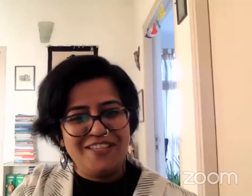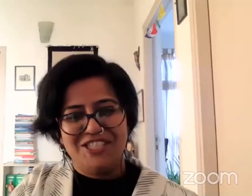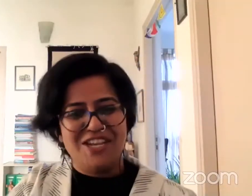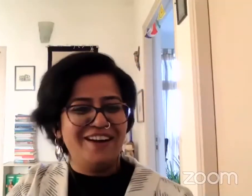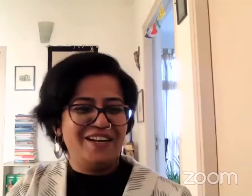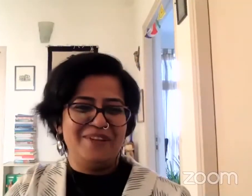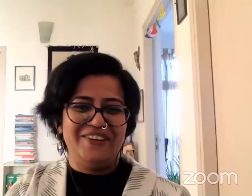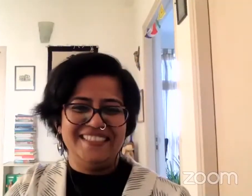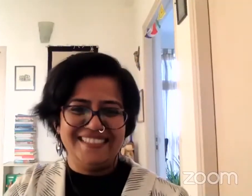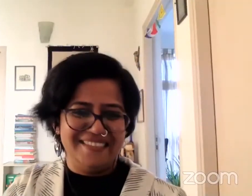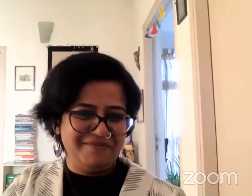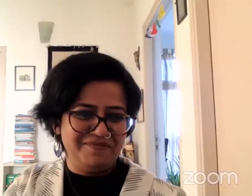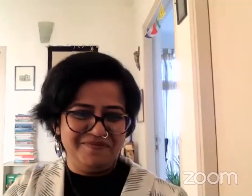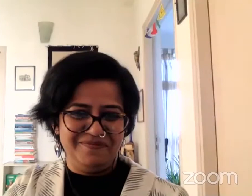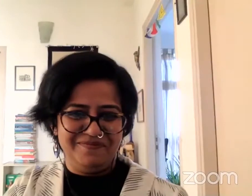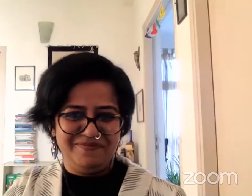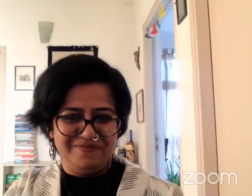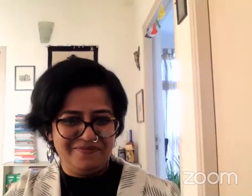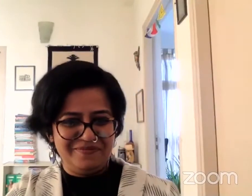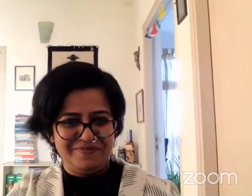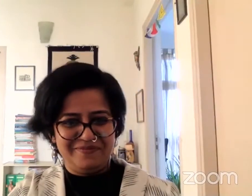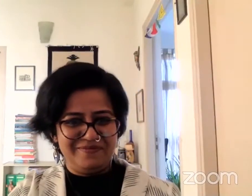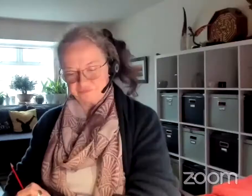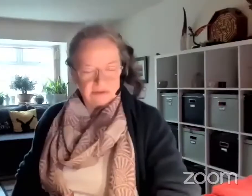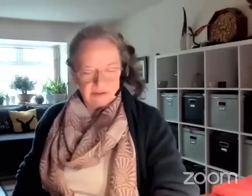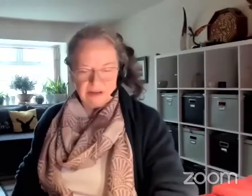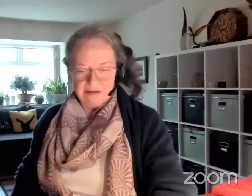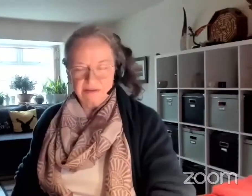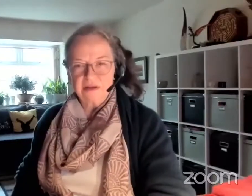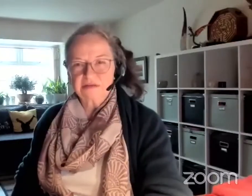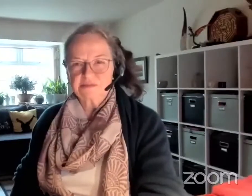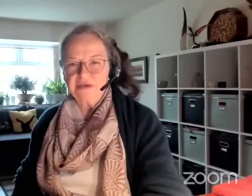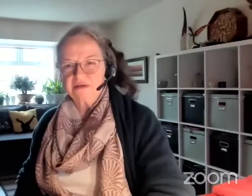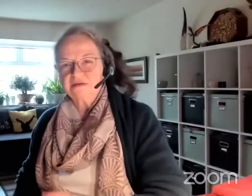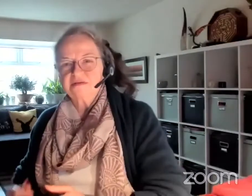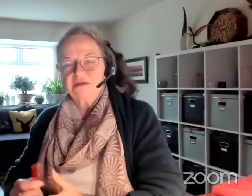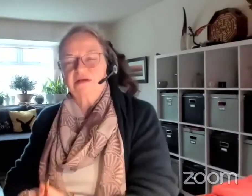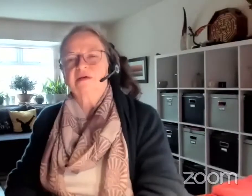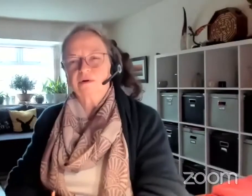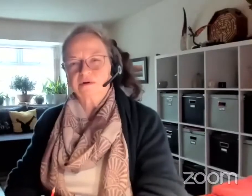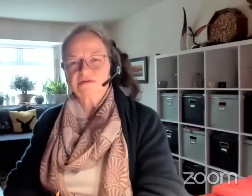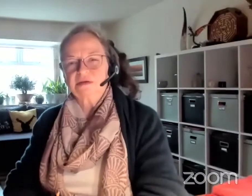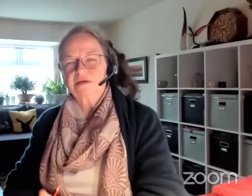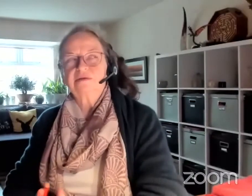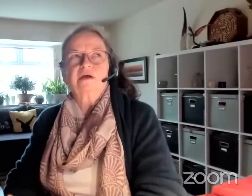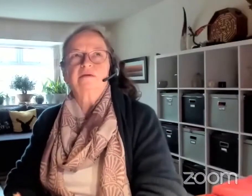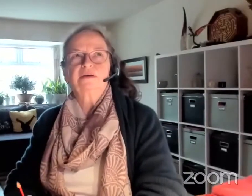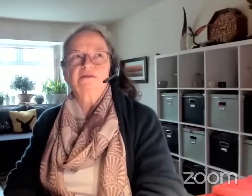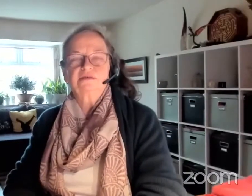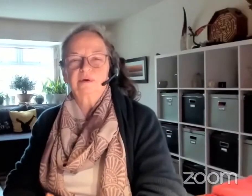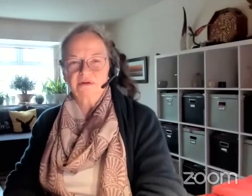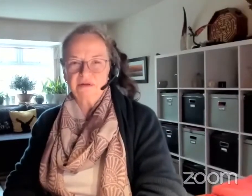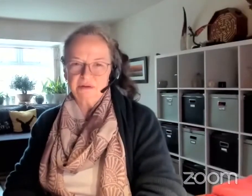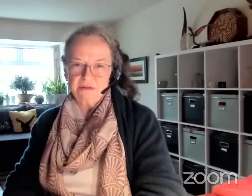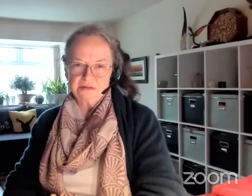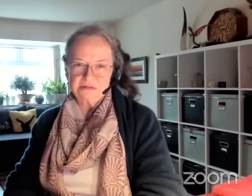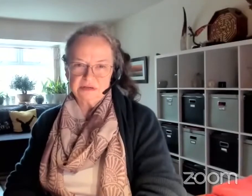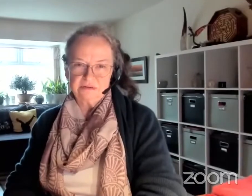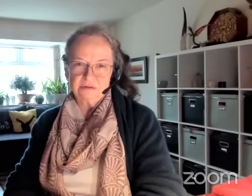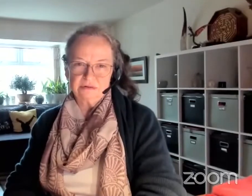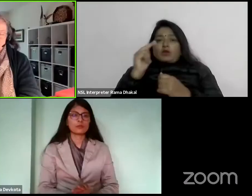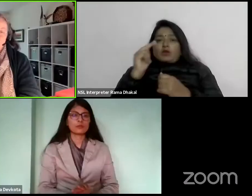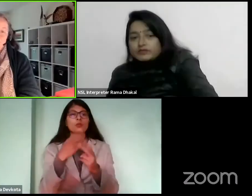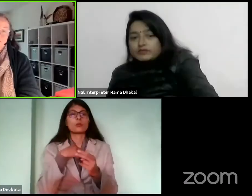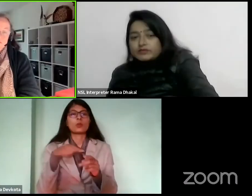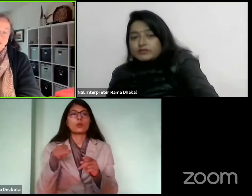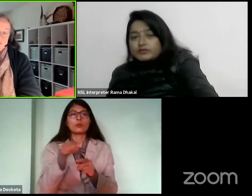understanding of the GR, it'll be great. So like the other speakers, I was incredibly disappointed that